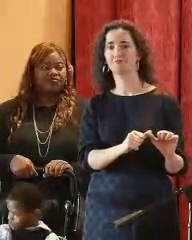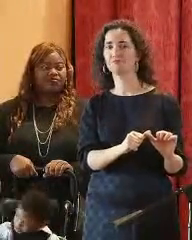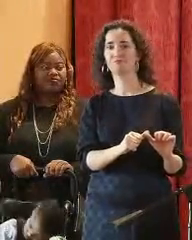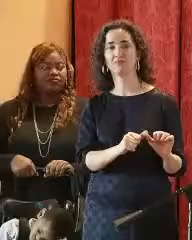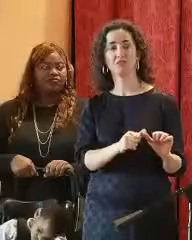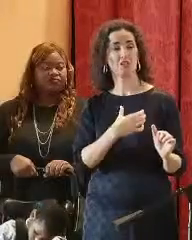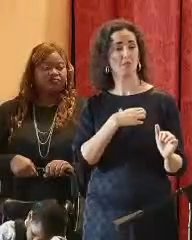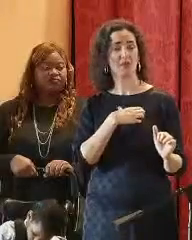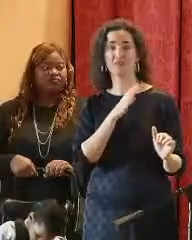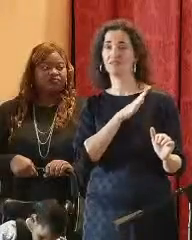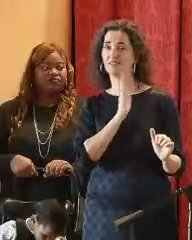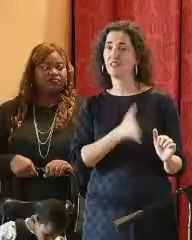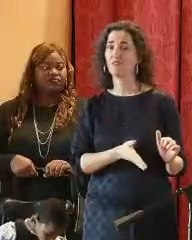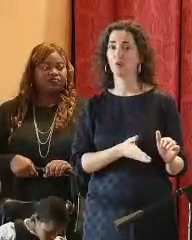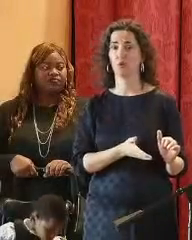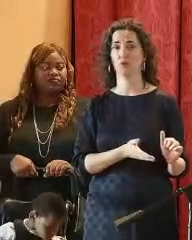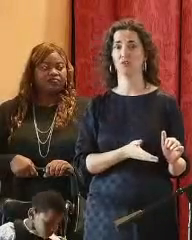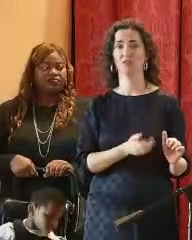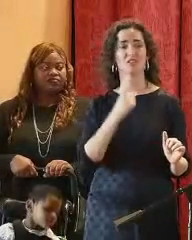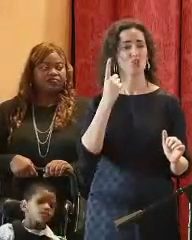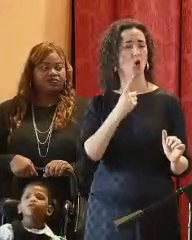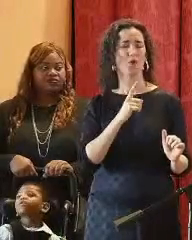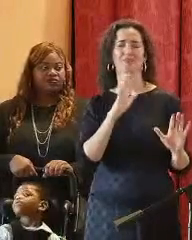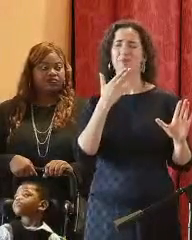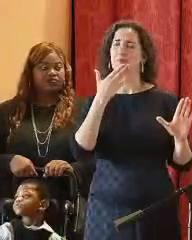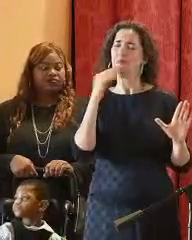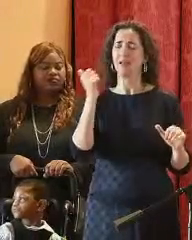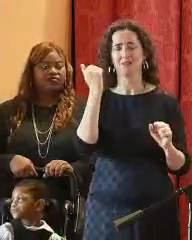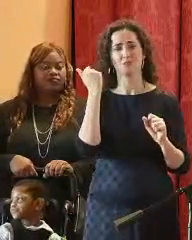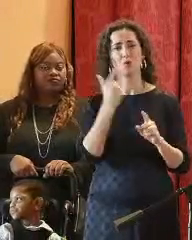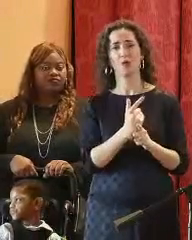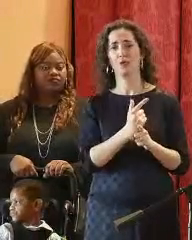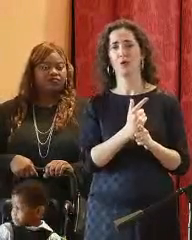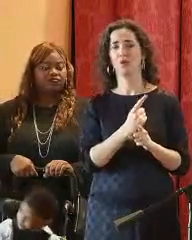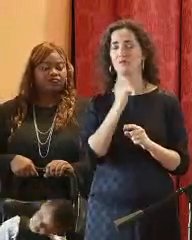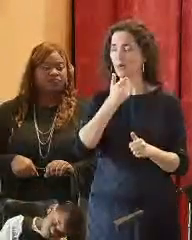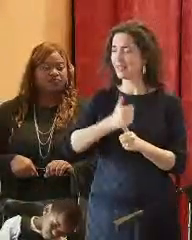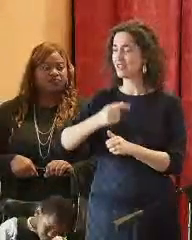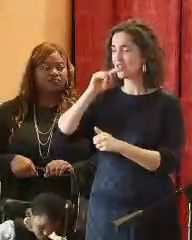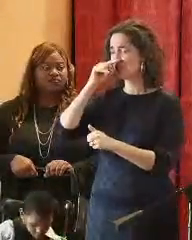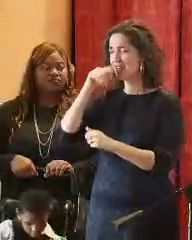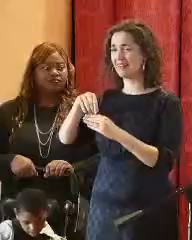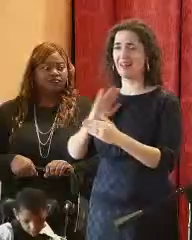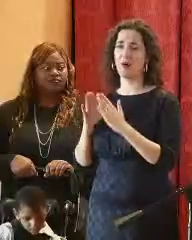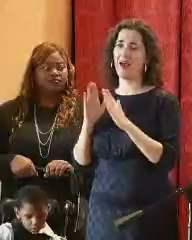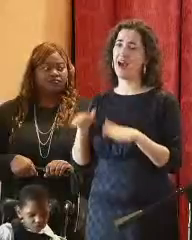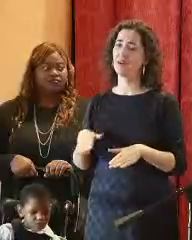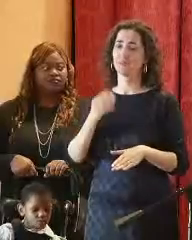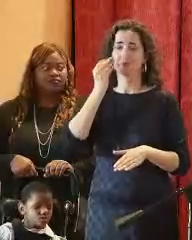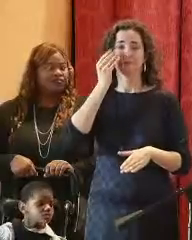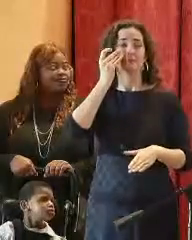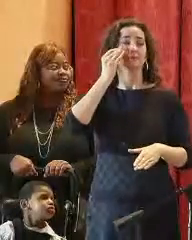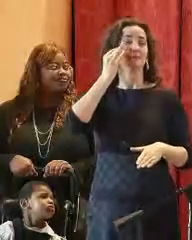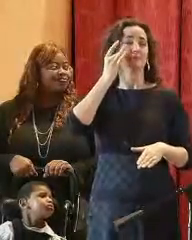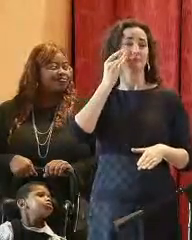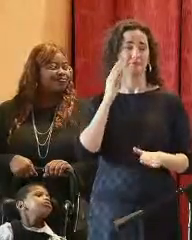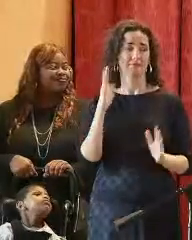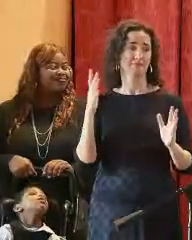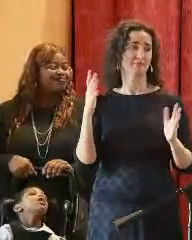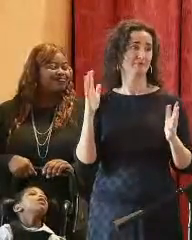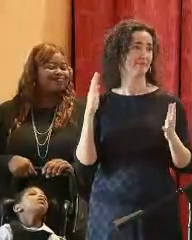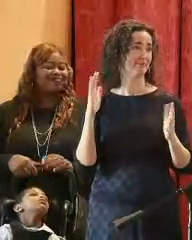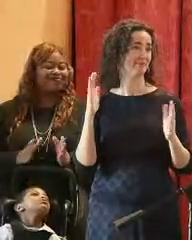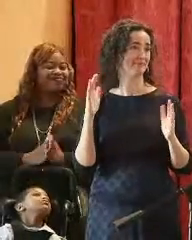Never complained. Has always been the greatest brother to every child that's been in her house.